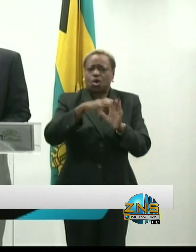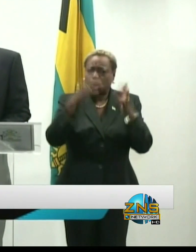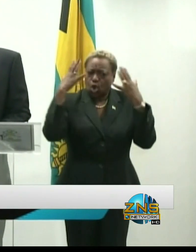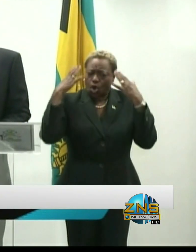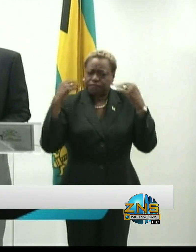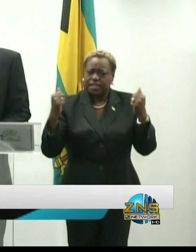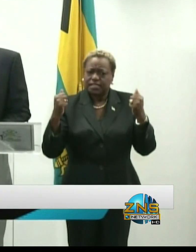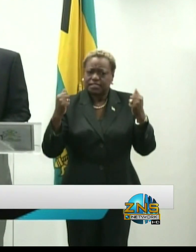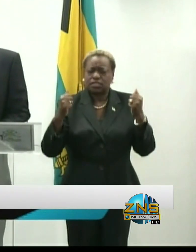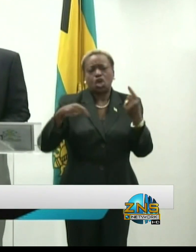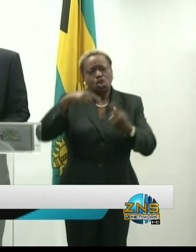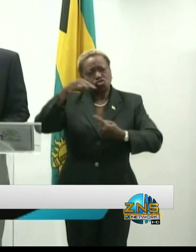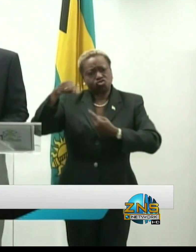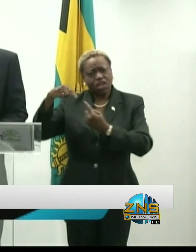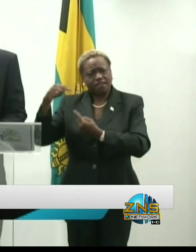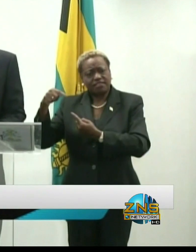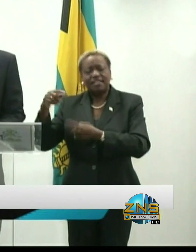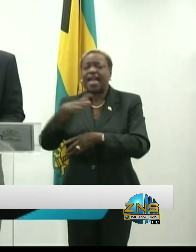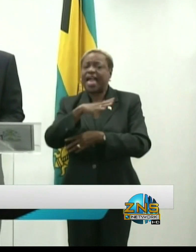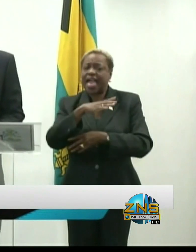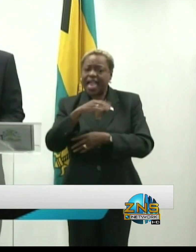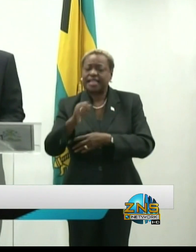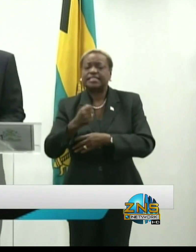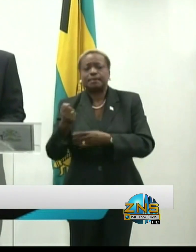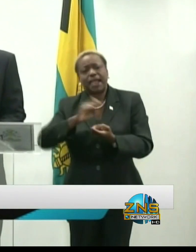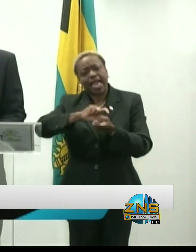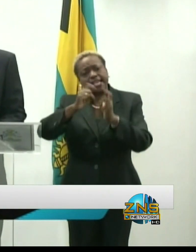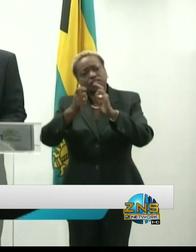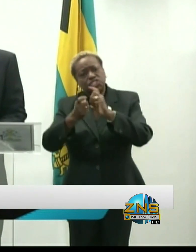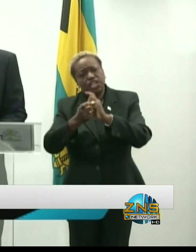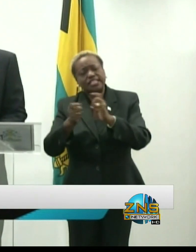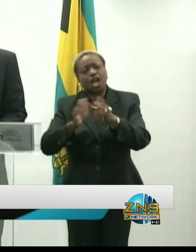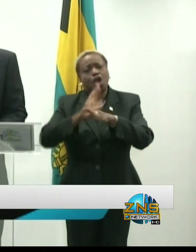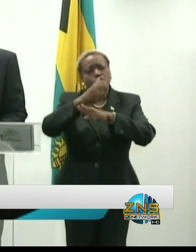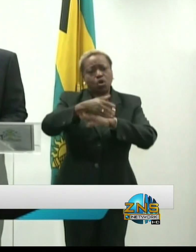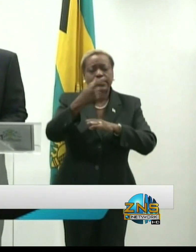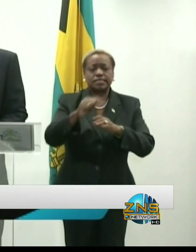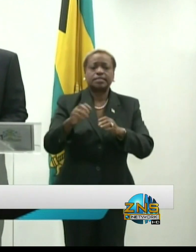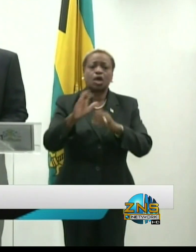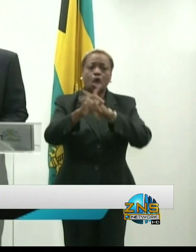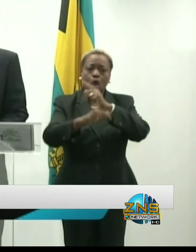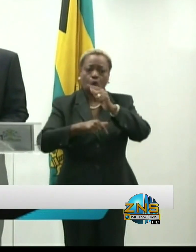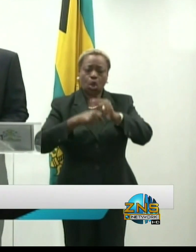confidence, on travel, and supply chains across the globe.